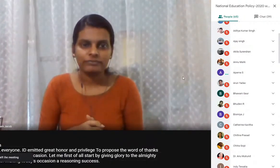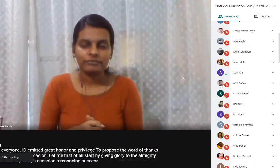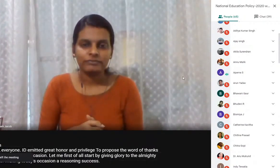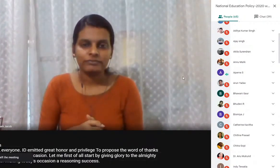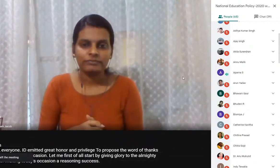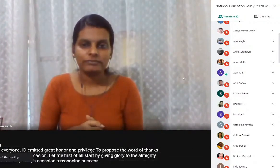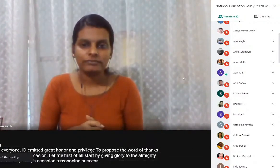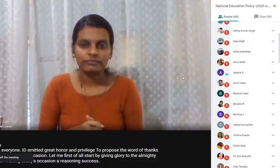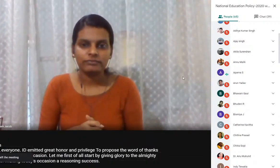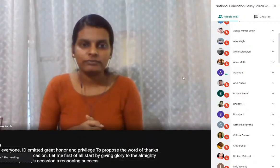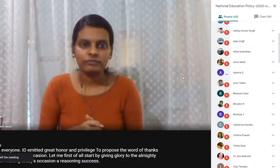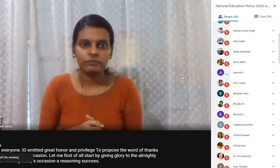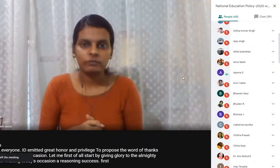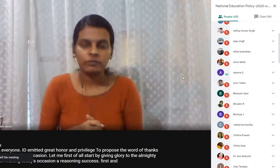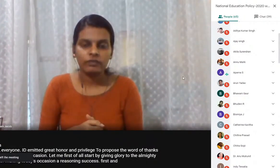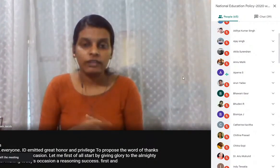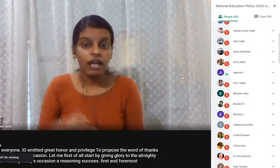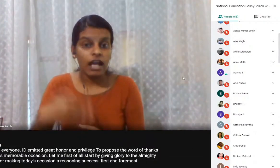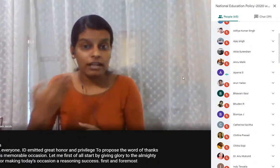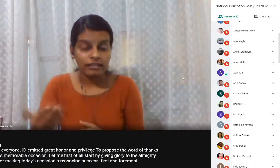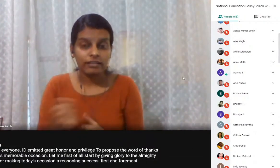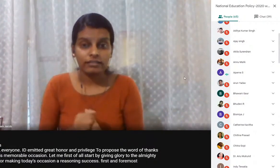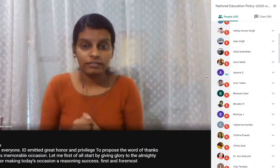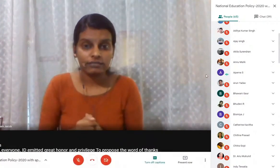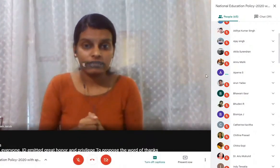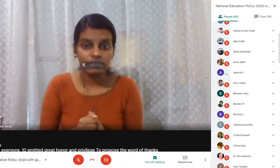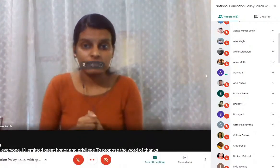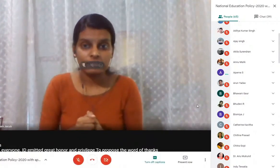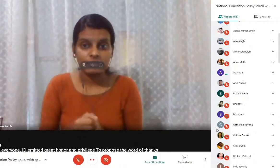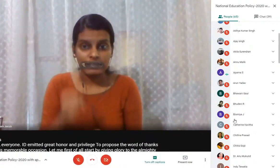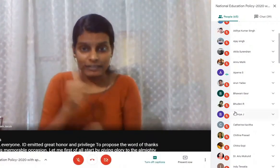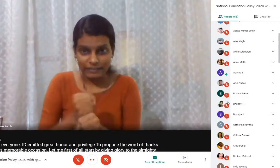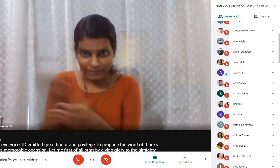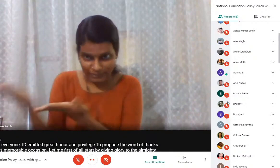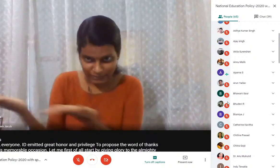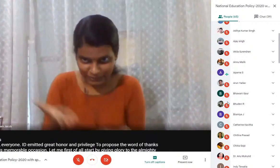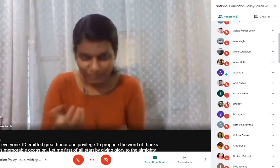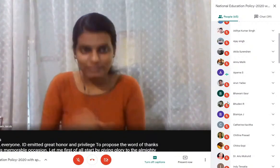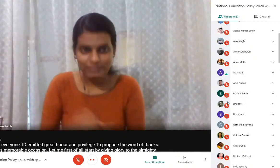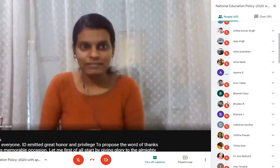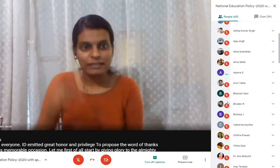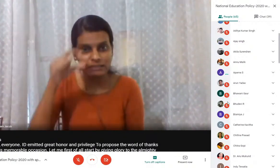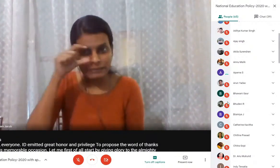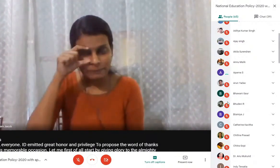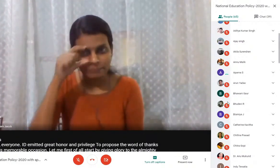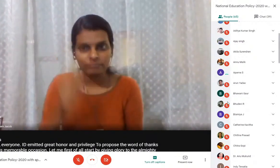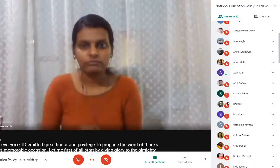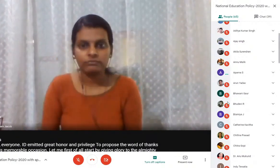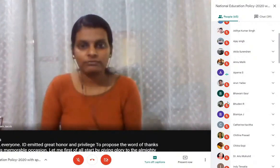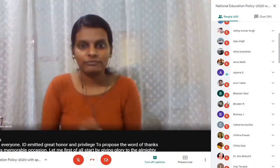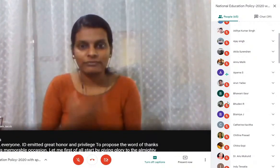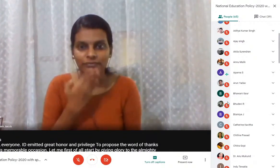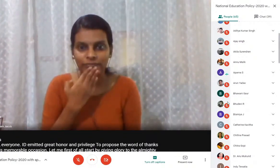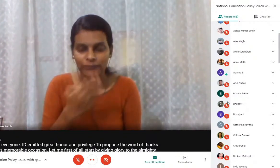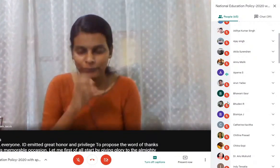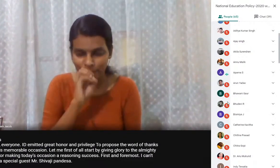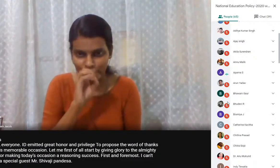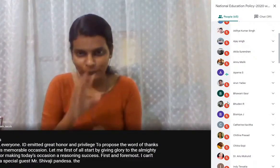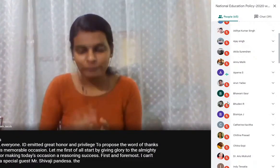First and foremost, I thank our special guest, Mr. Shivaji Pandey sir, the director of Happy